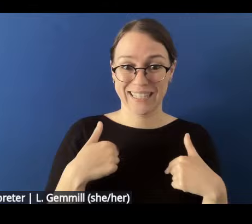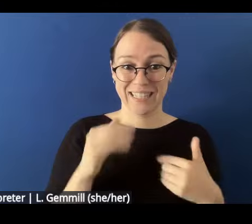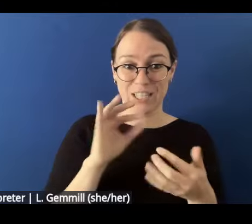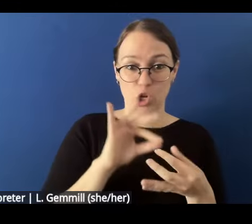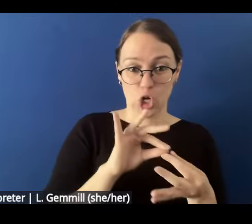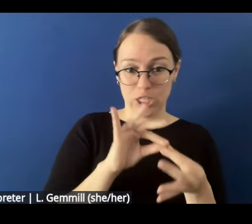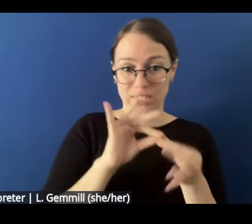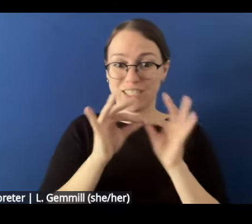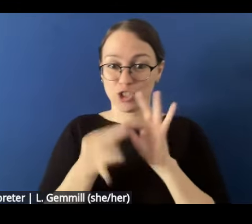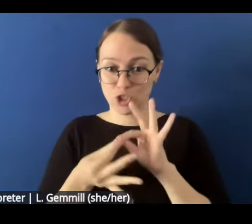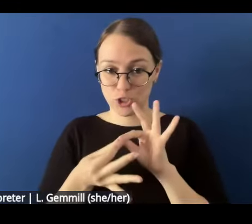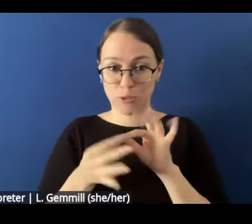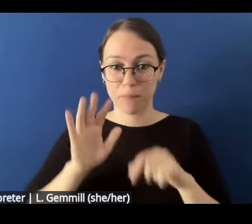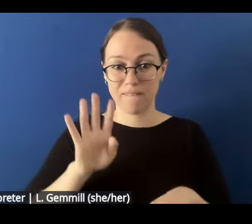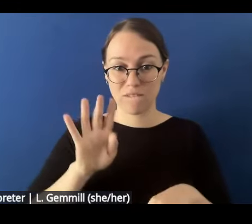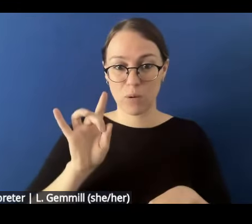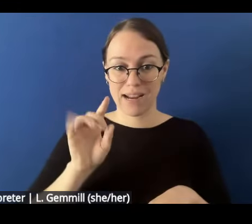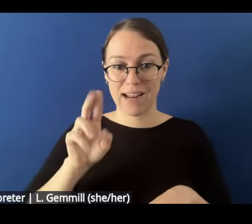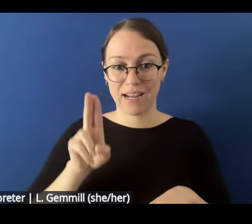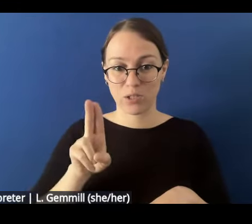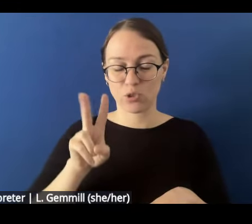482B so as to give ourselves